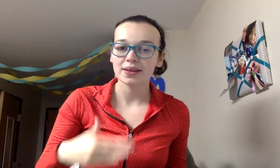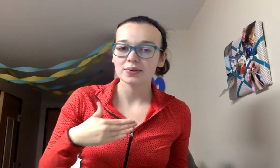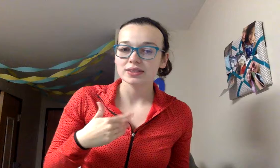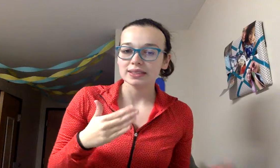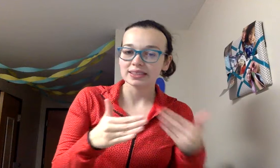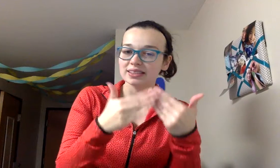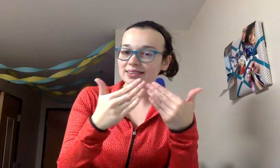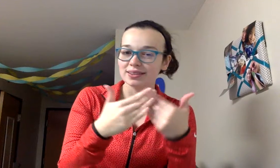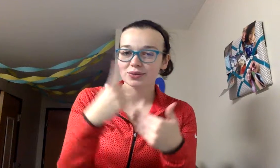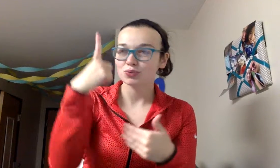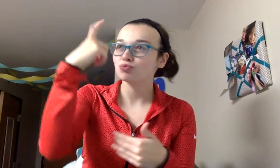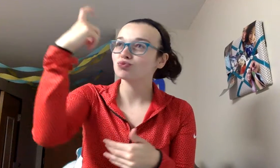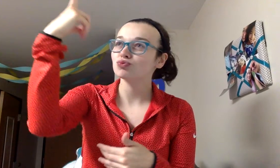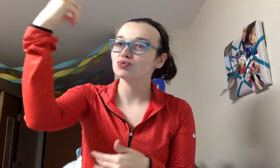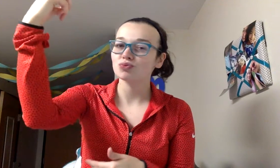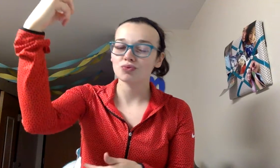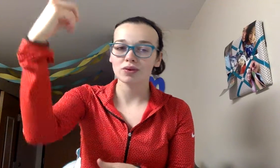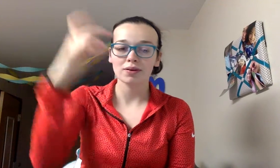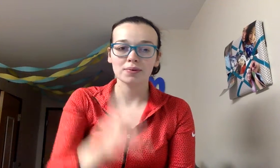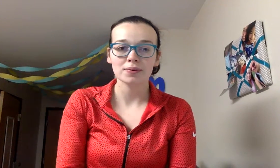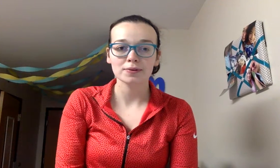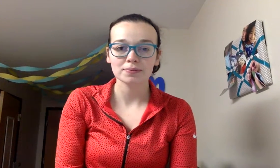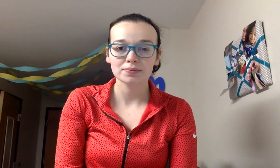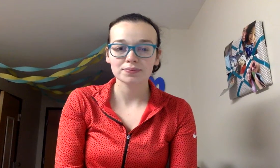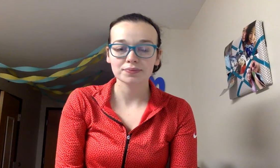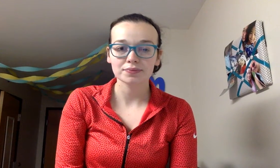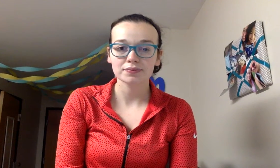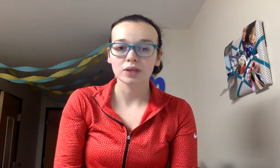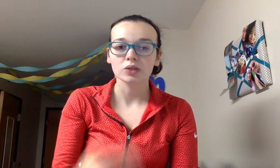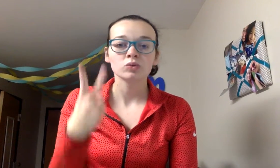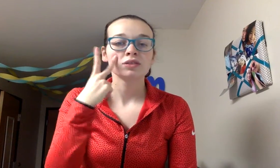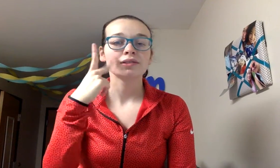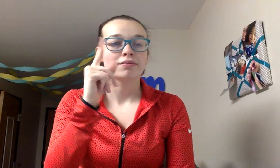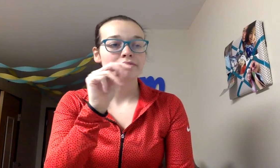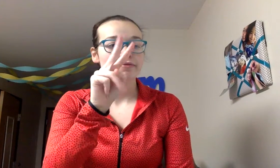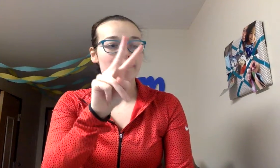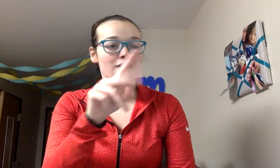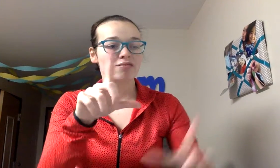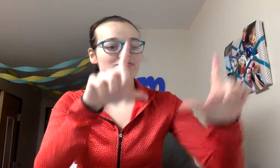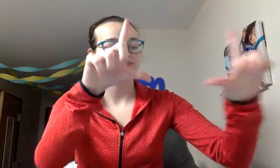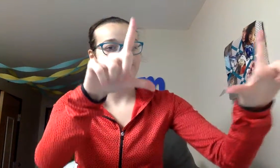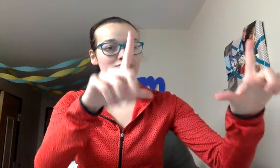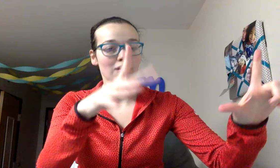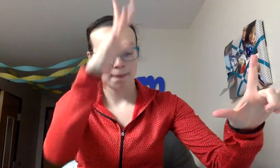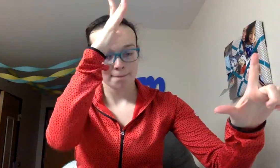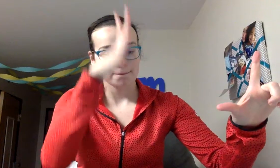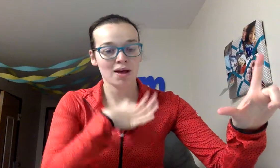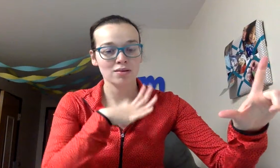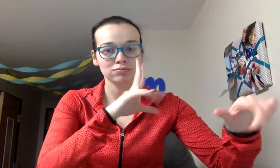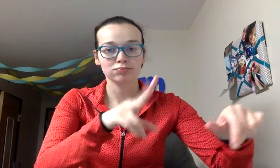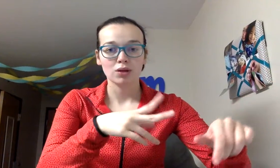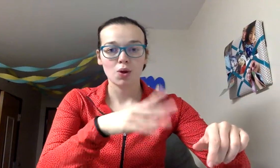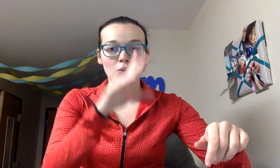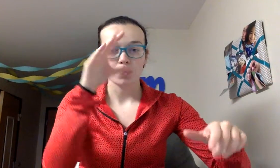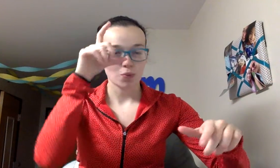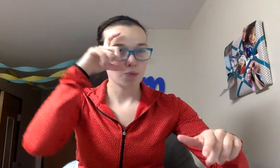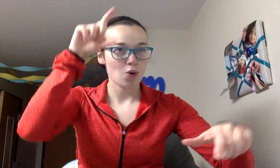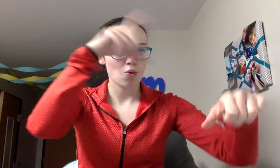turn on your television set and men are landing on the moon, anything is possible, and we should never lose that